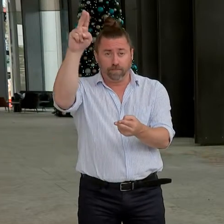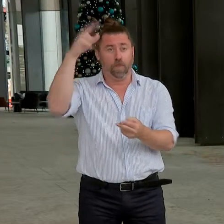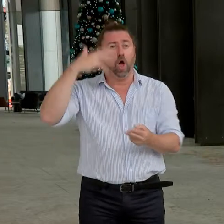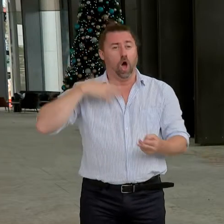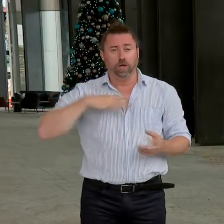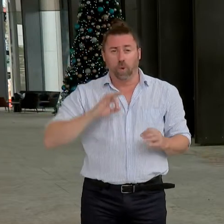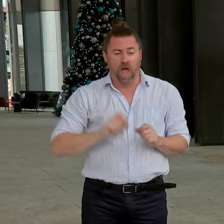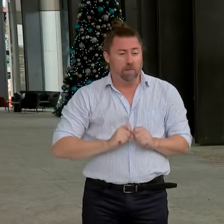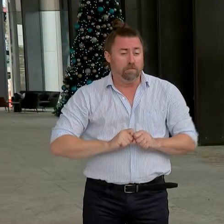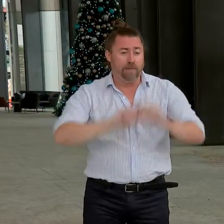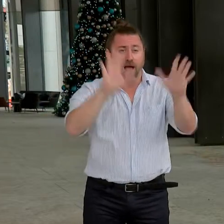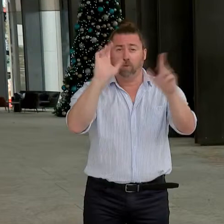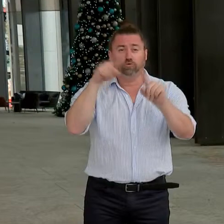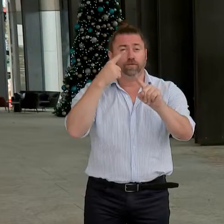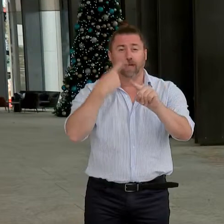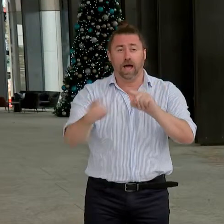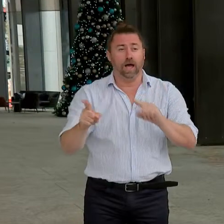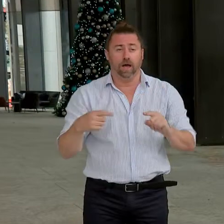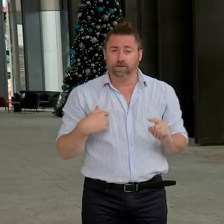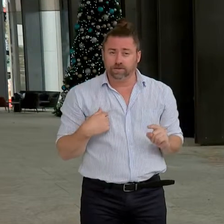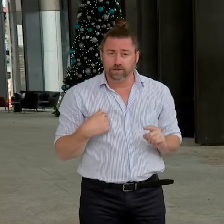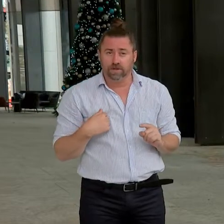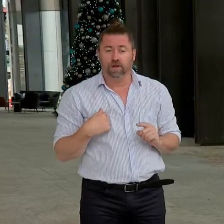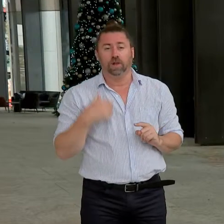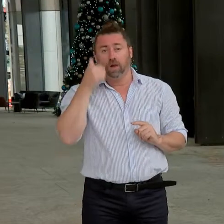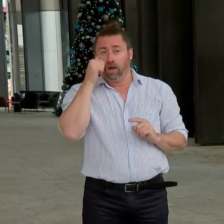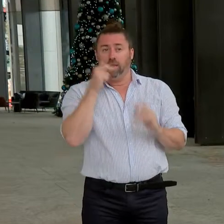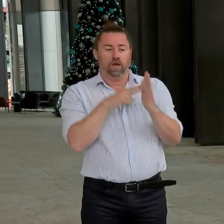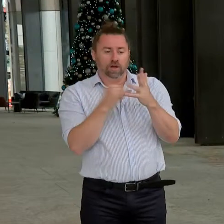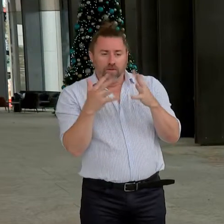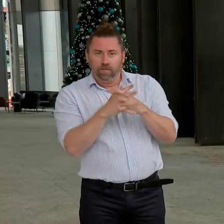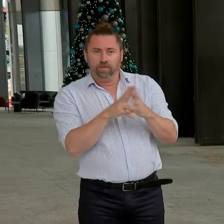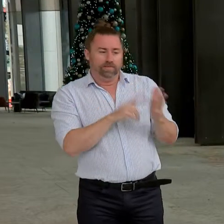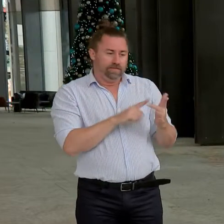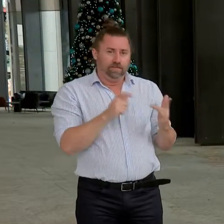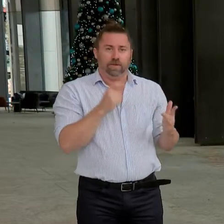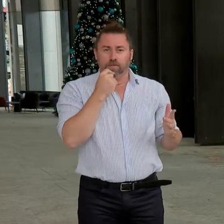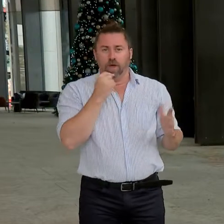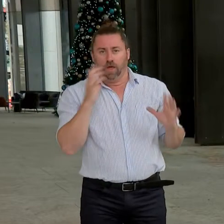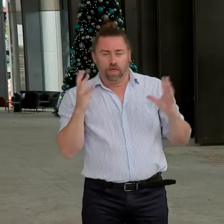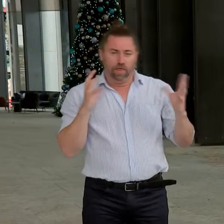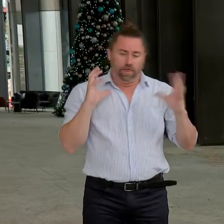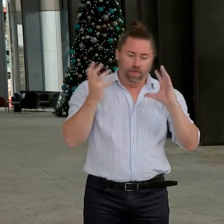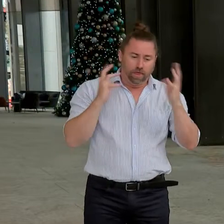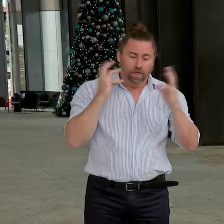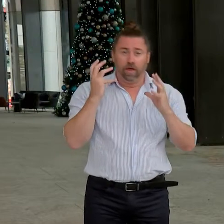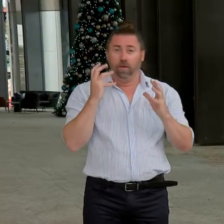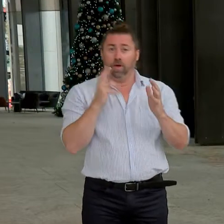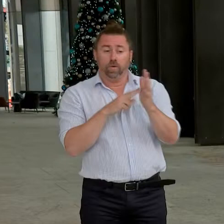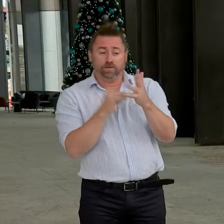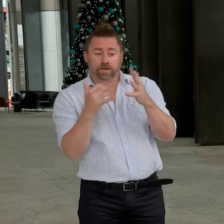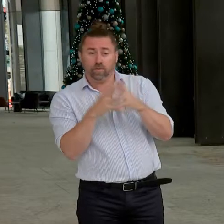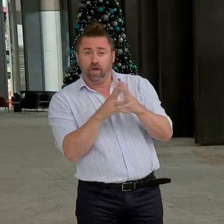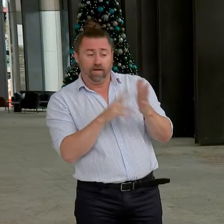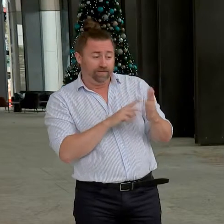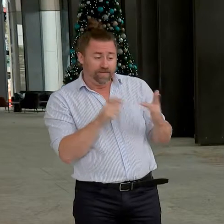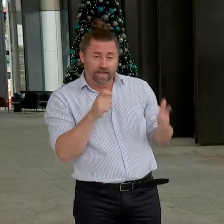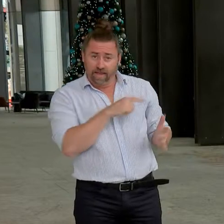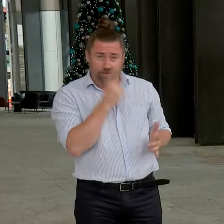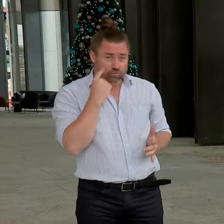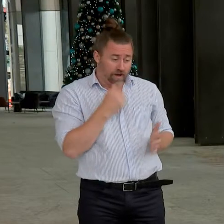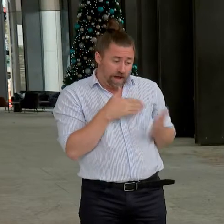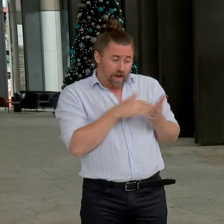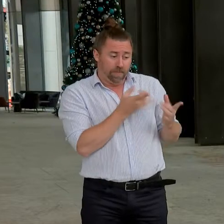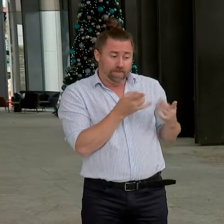doesn't get overwhelmed. We understand the pressures interstate, and anything that New South Wales and Victoria can also do to speak